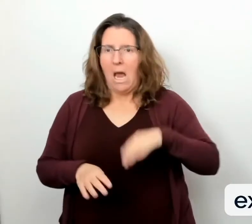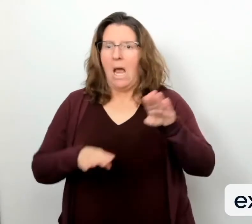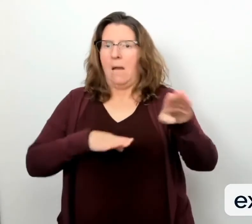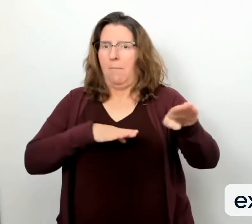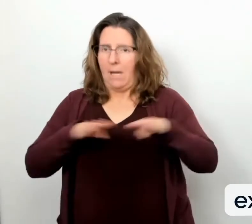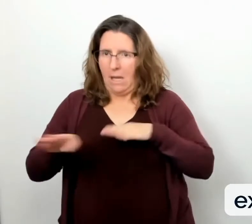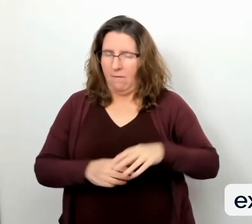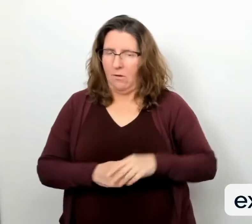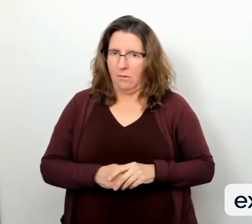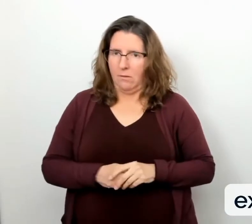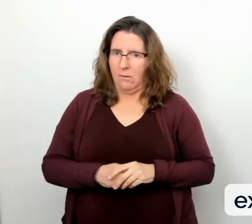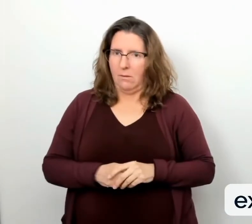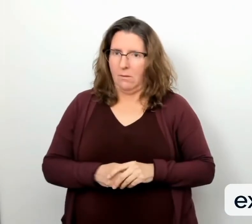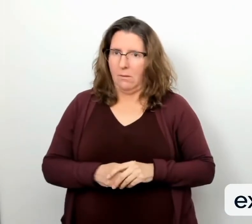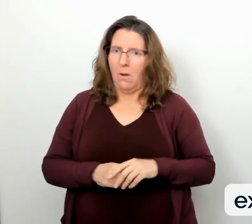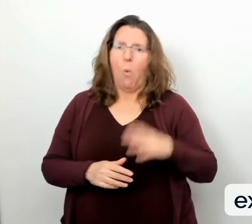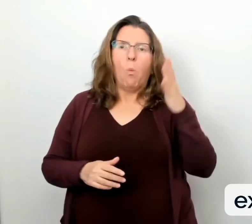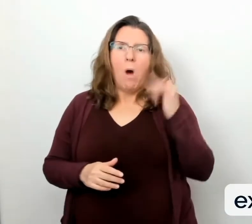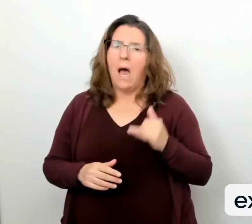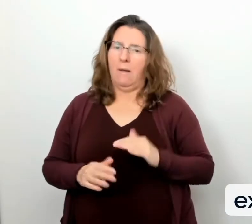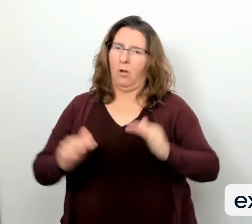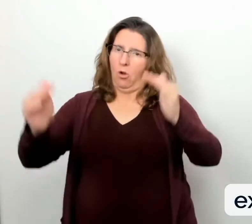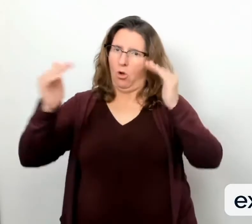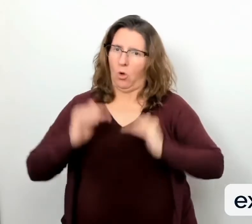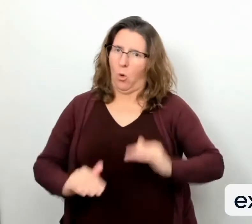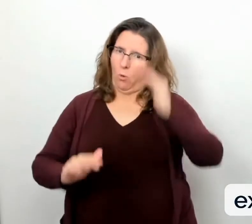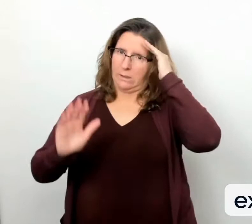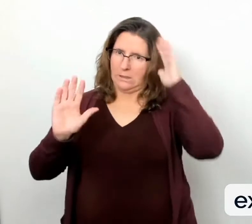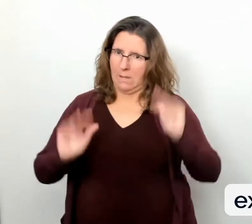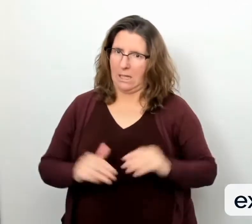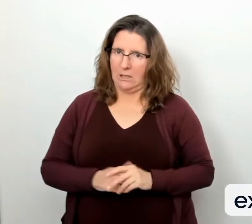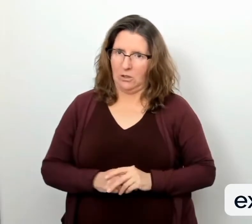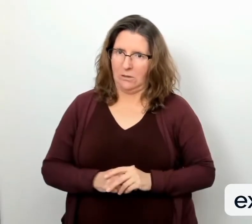and tolerance for inappropriate behavior took great effort and time to turn around.